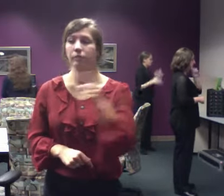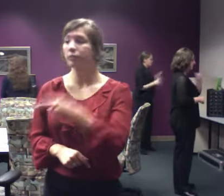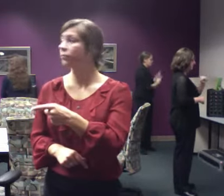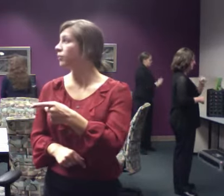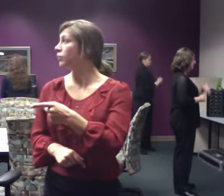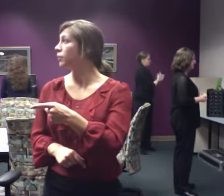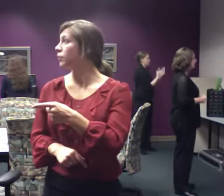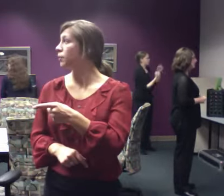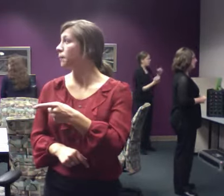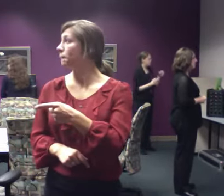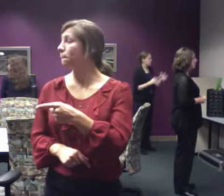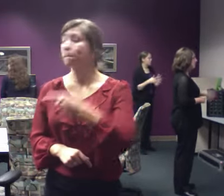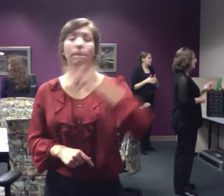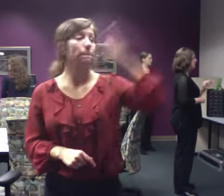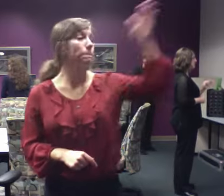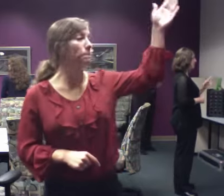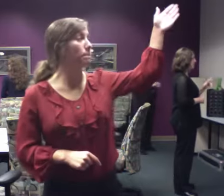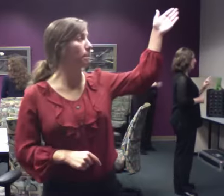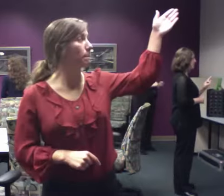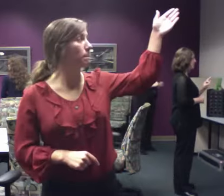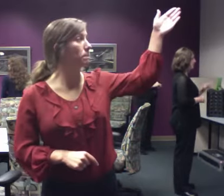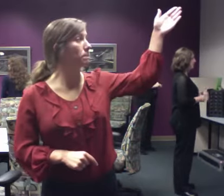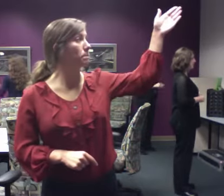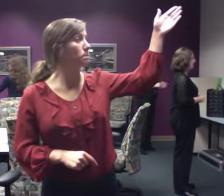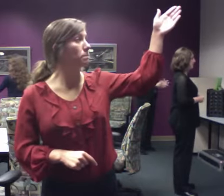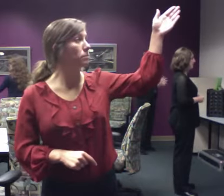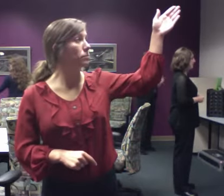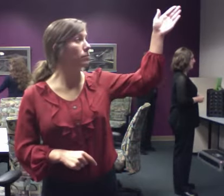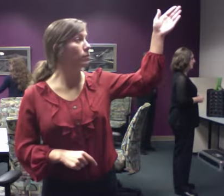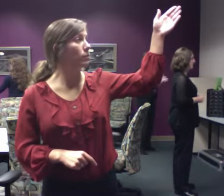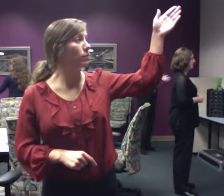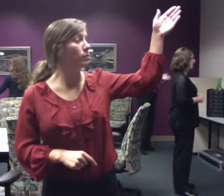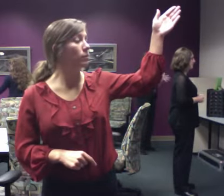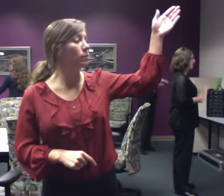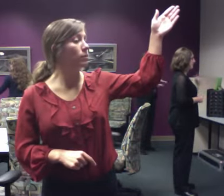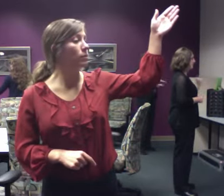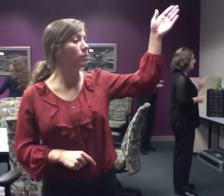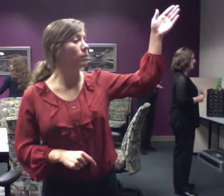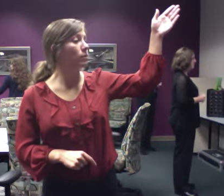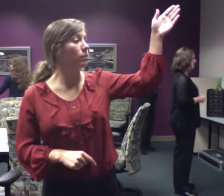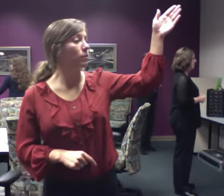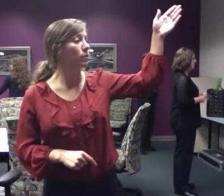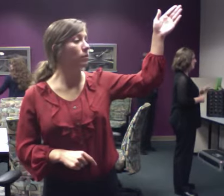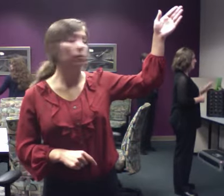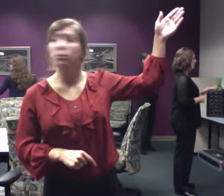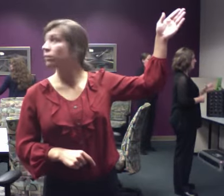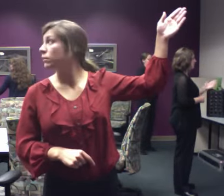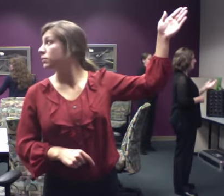1939, what do you got here? About 15.7 million. And then